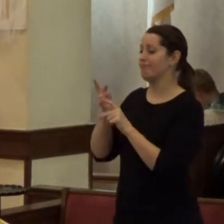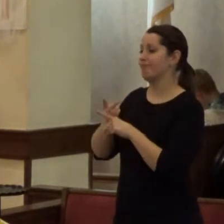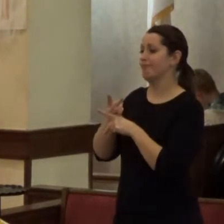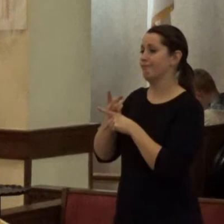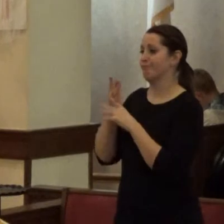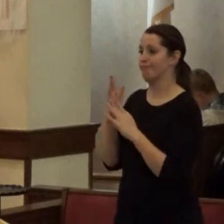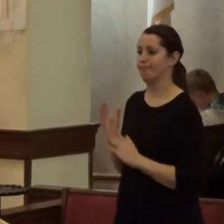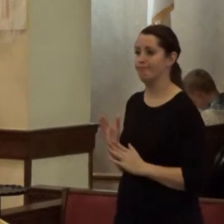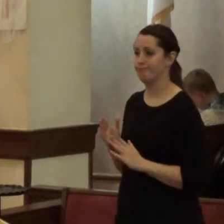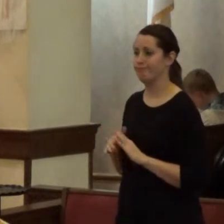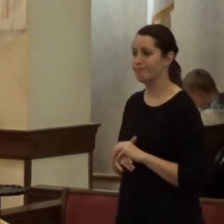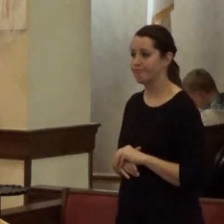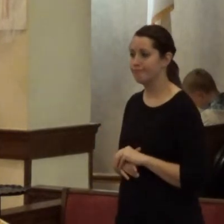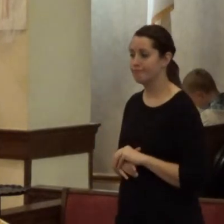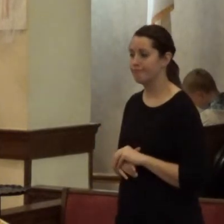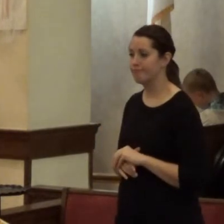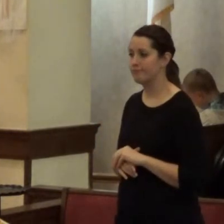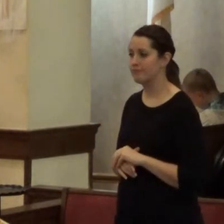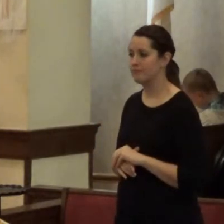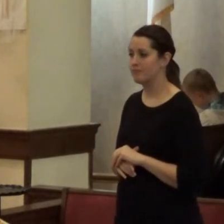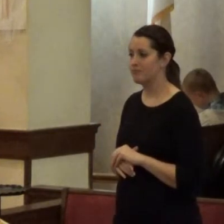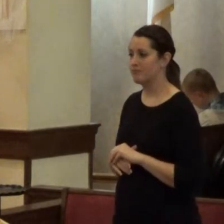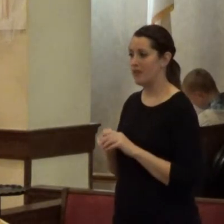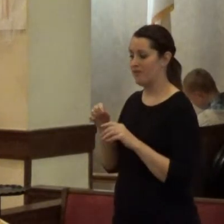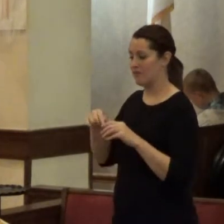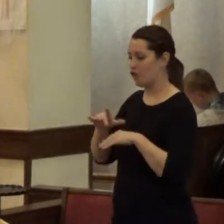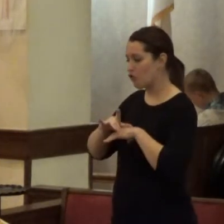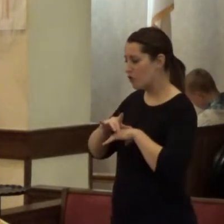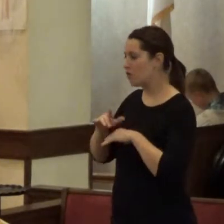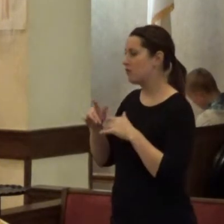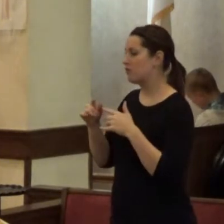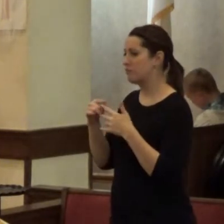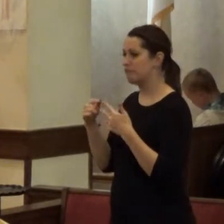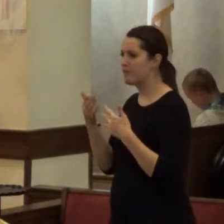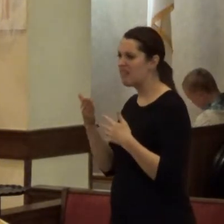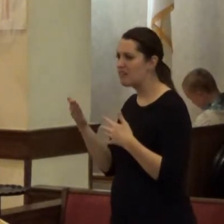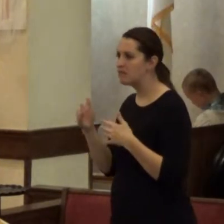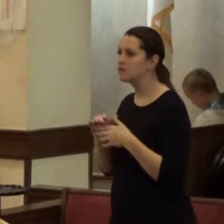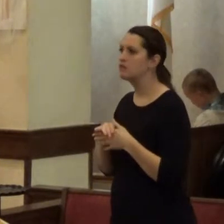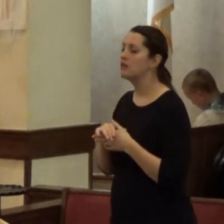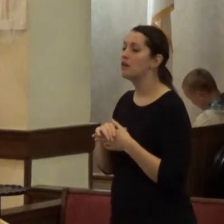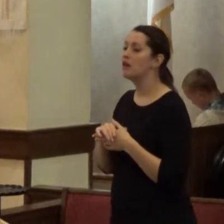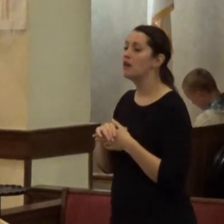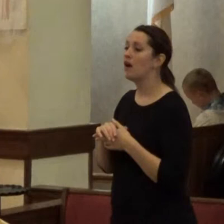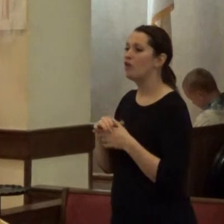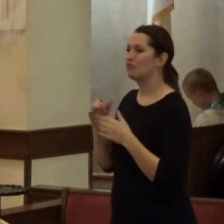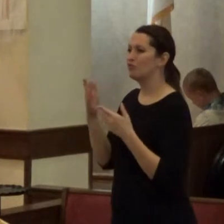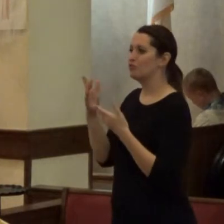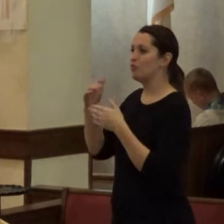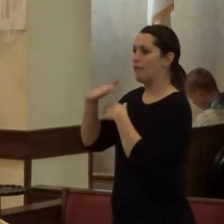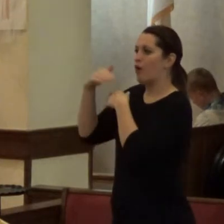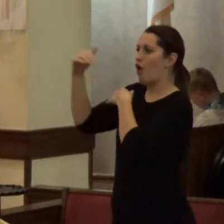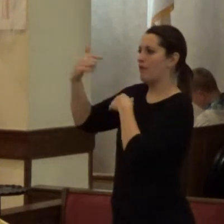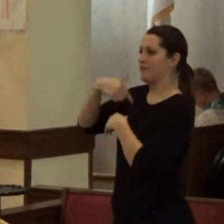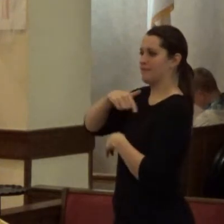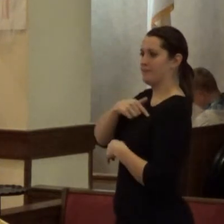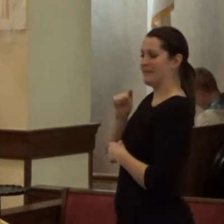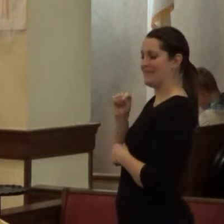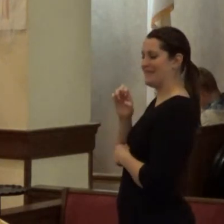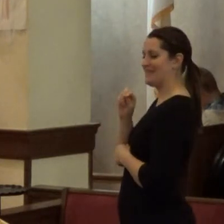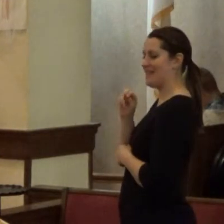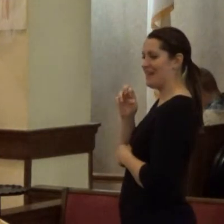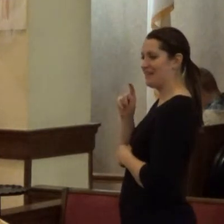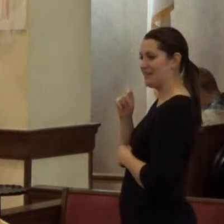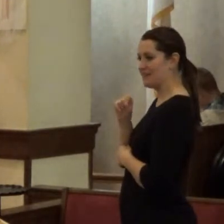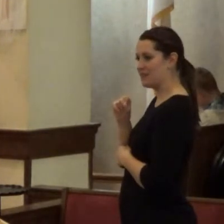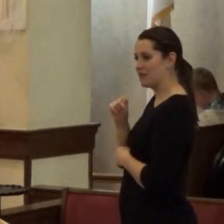stewards of the earth. We are called to be tenants. We forget that